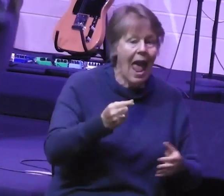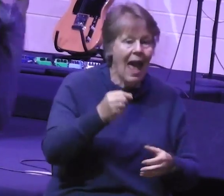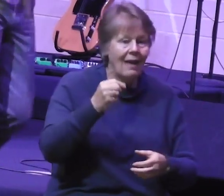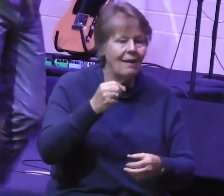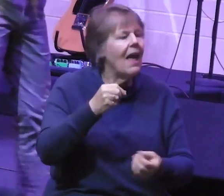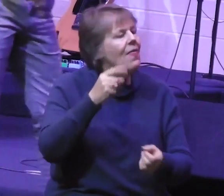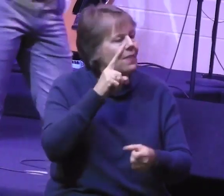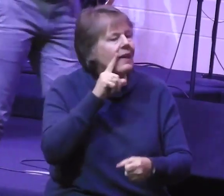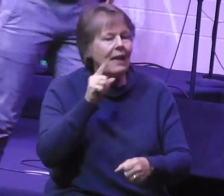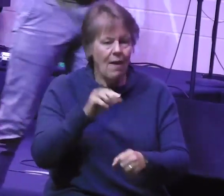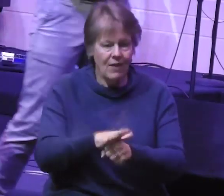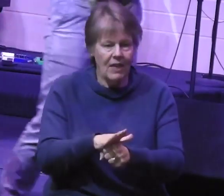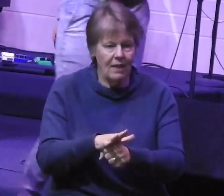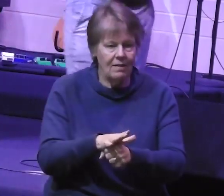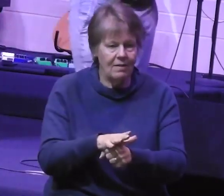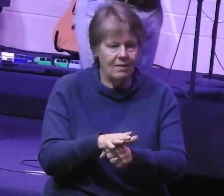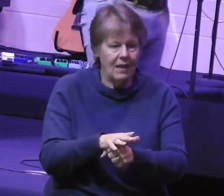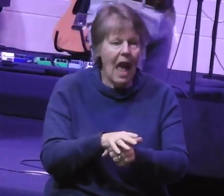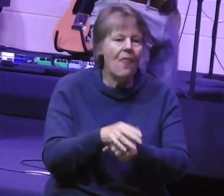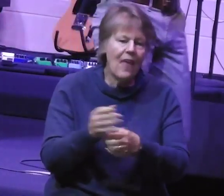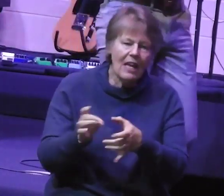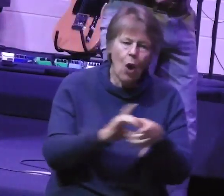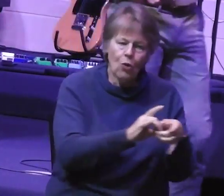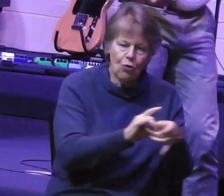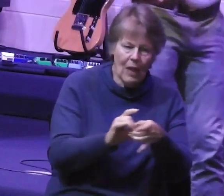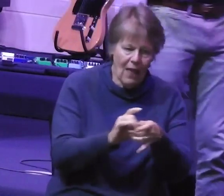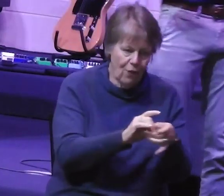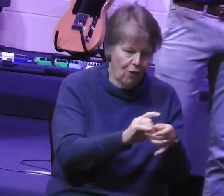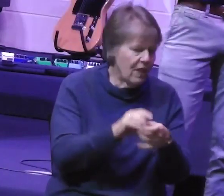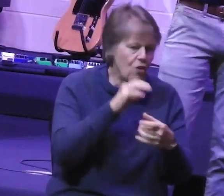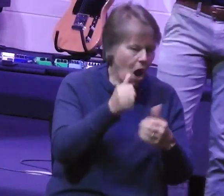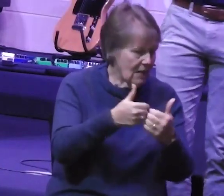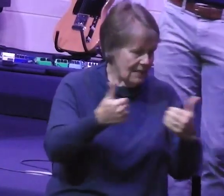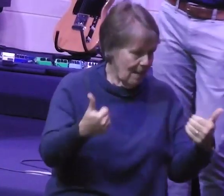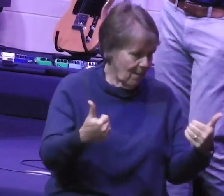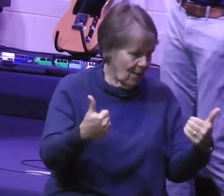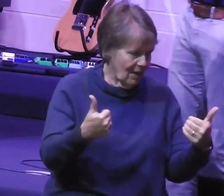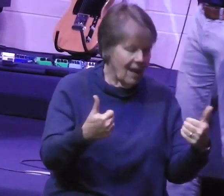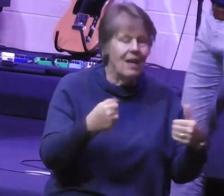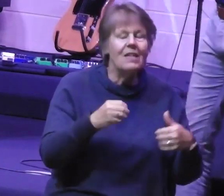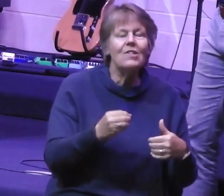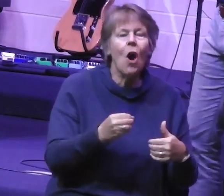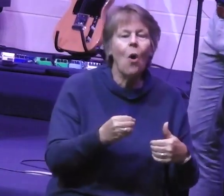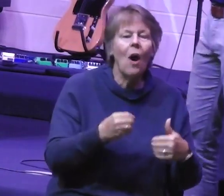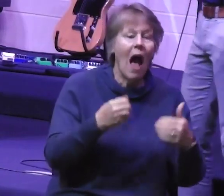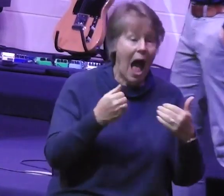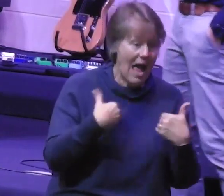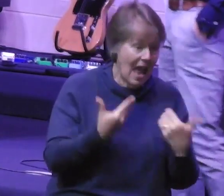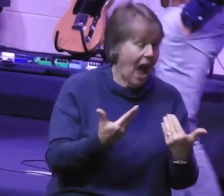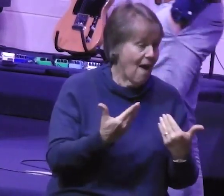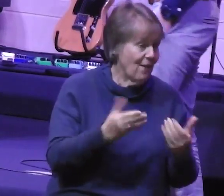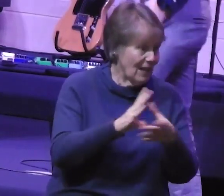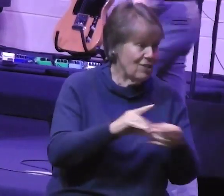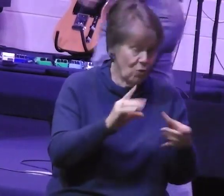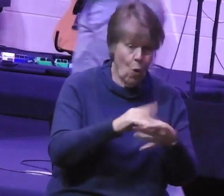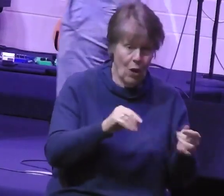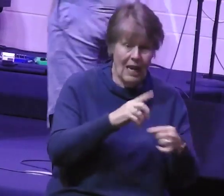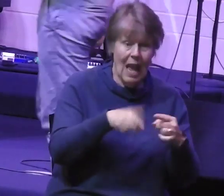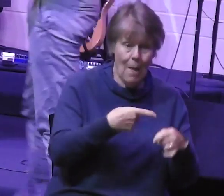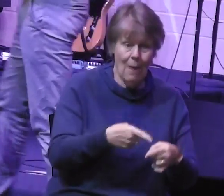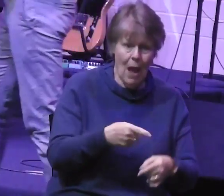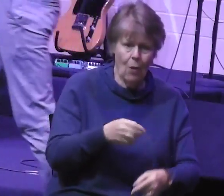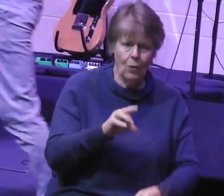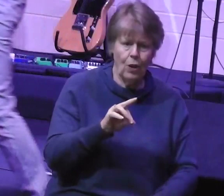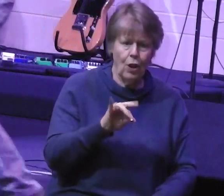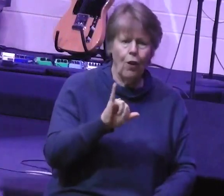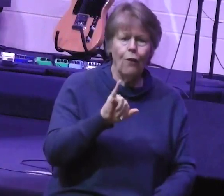go together. And in order to get into that, I'm obviously going to tell a story about Frisbee, because that's the only reasonable way to